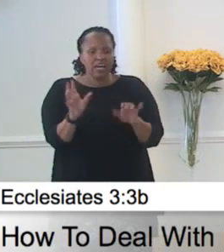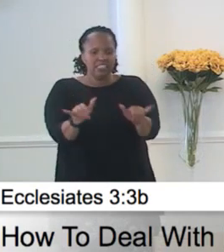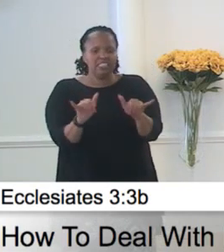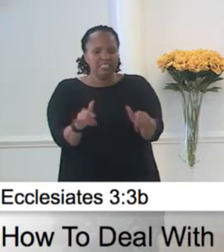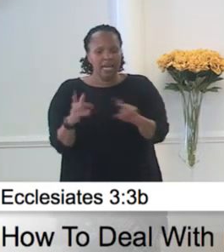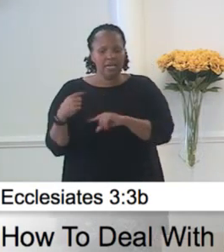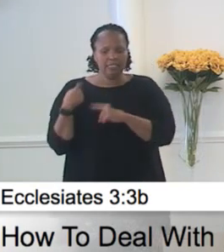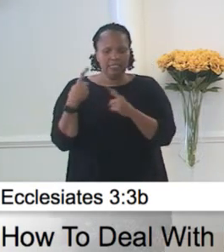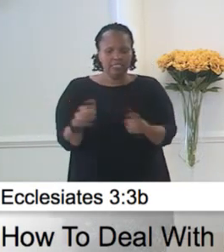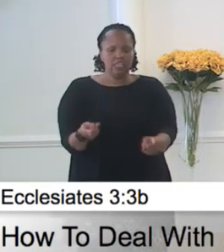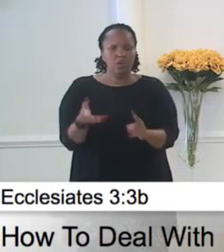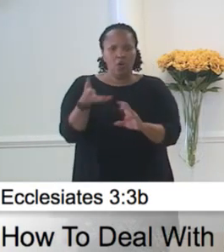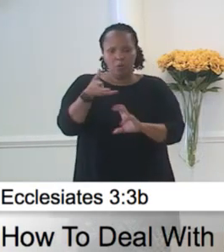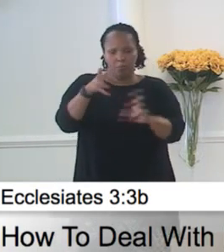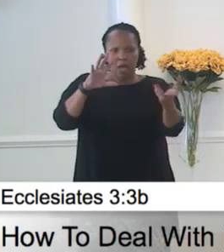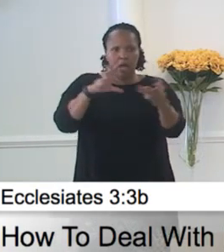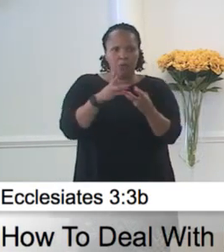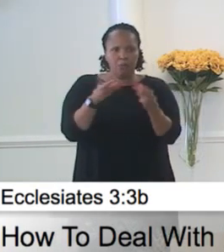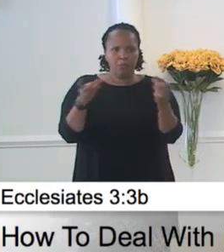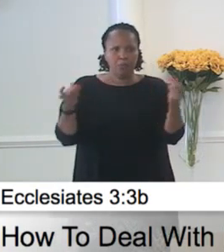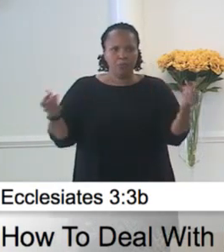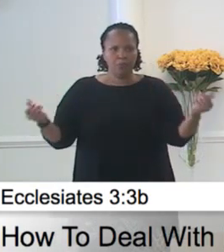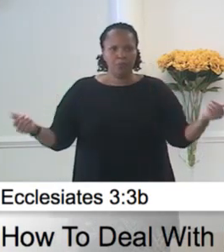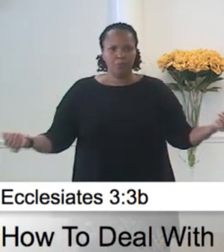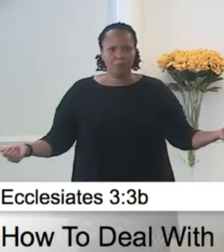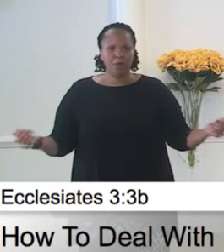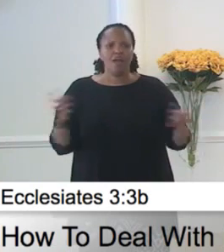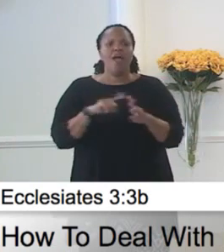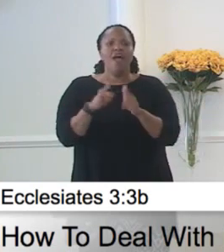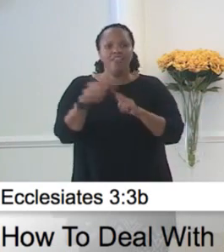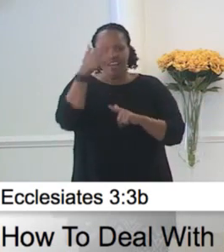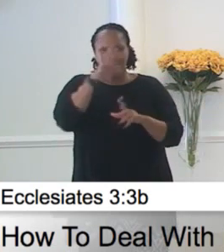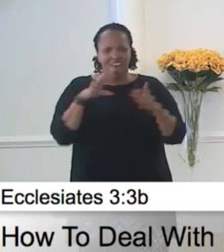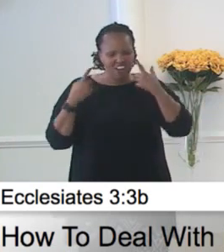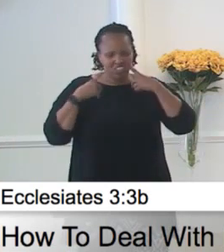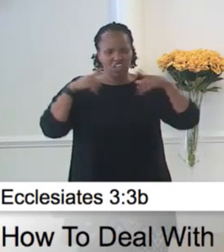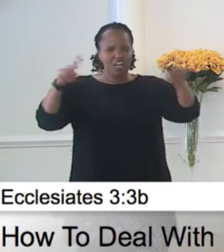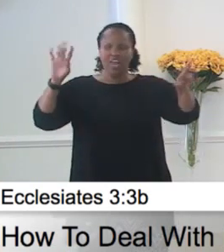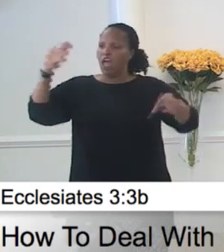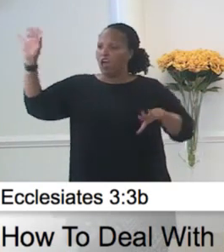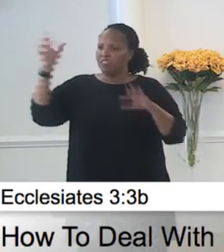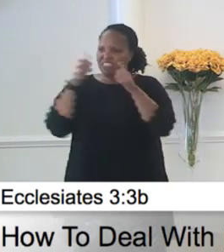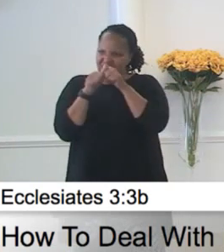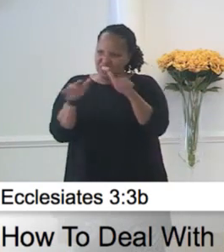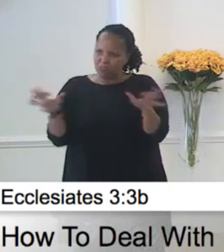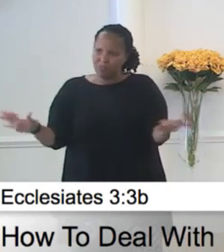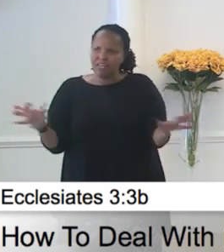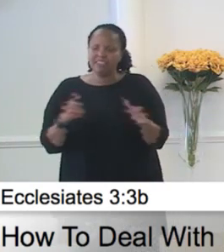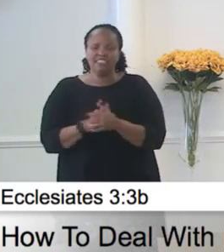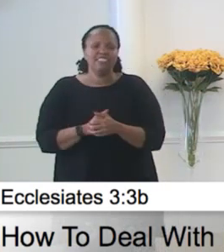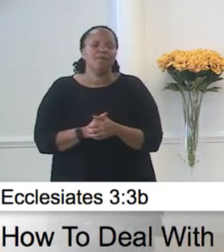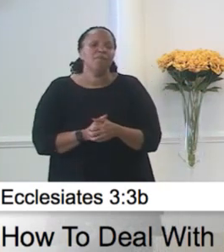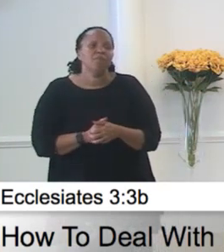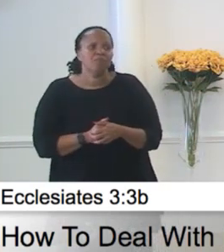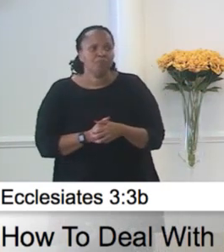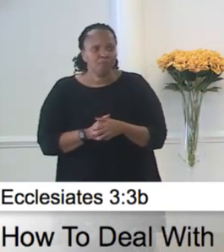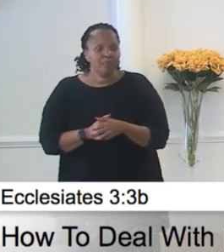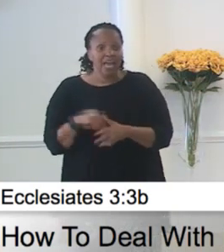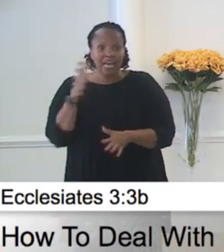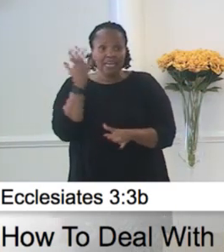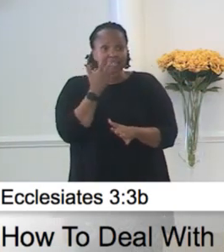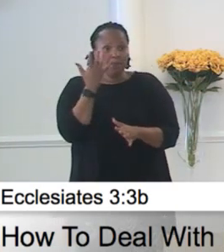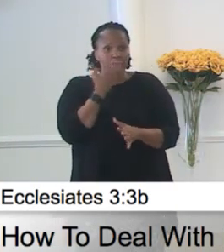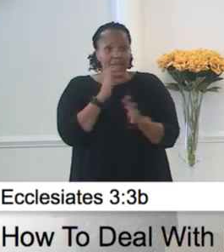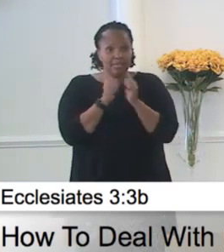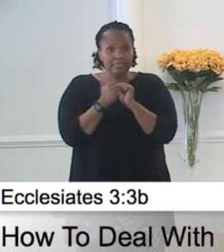smoke clears. And then he declares his blessings. He orders the well-being of their lives and our lives. It's